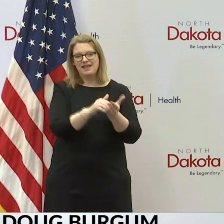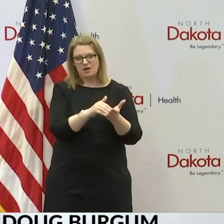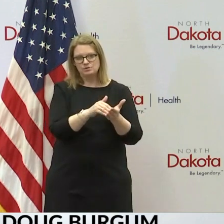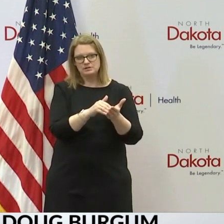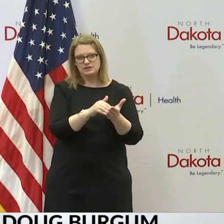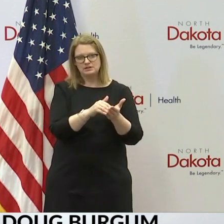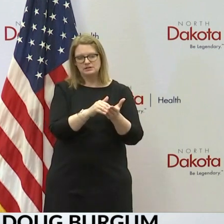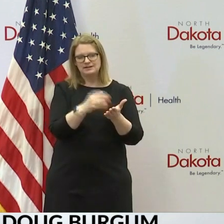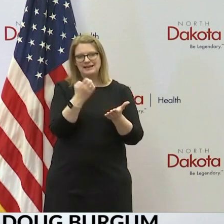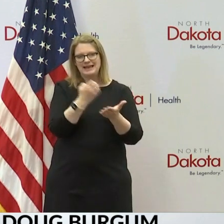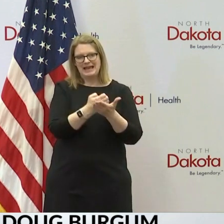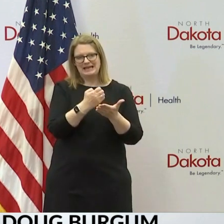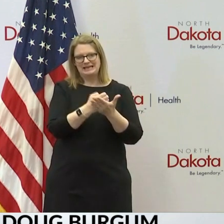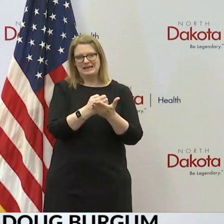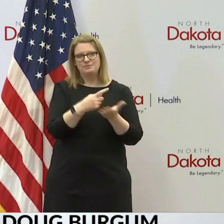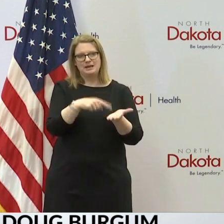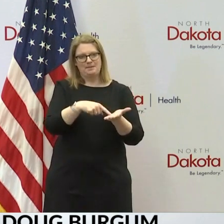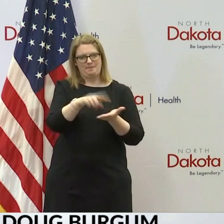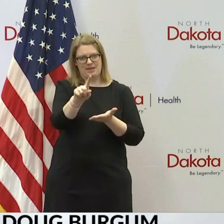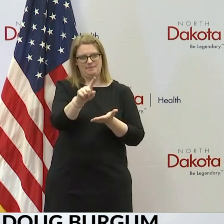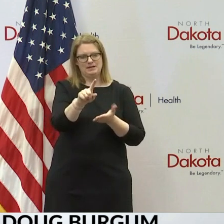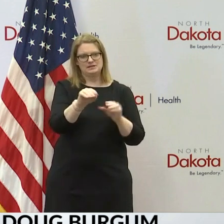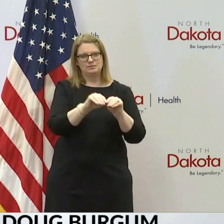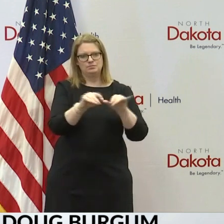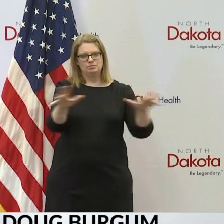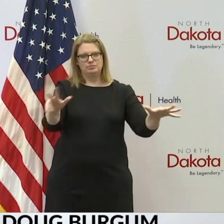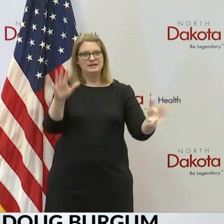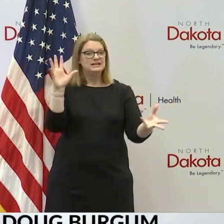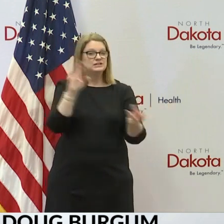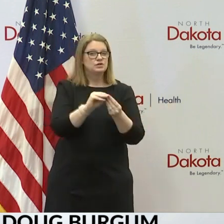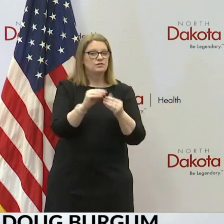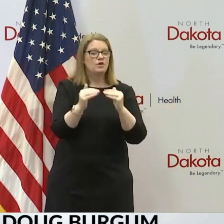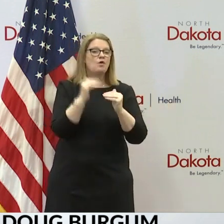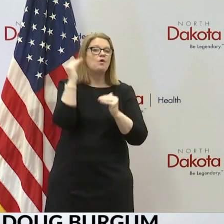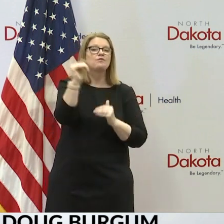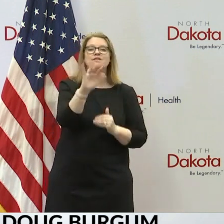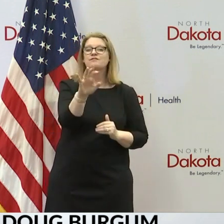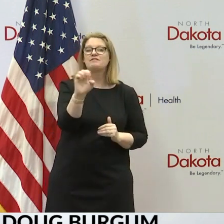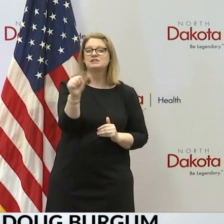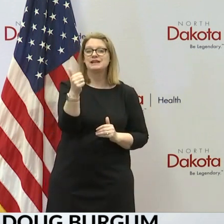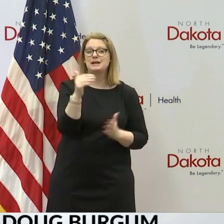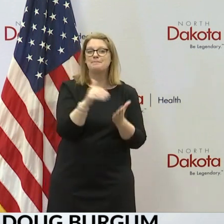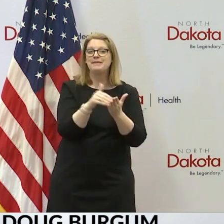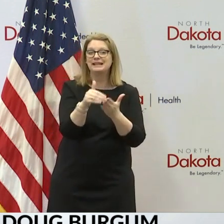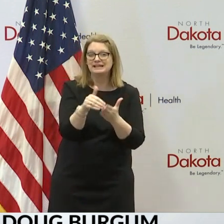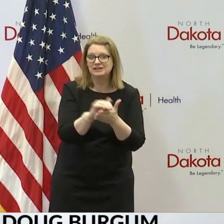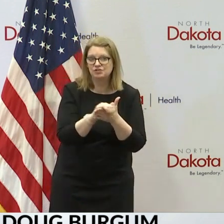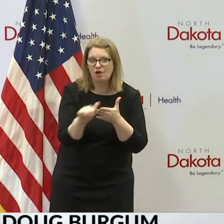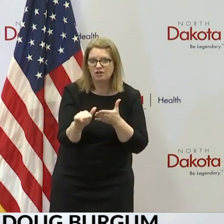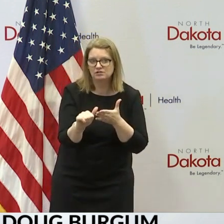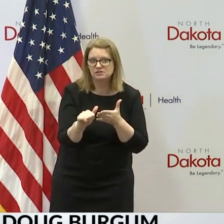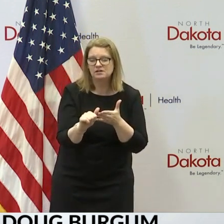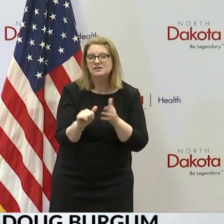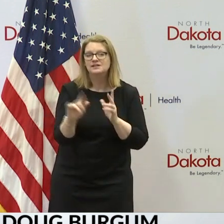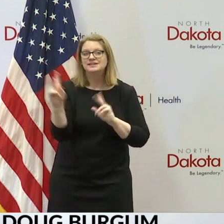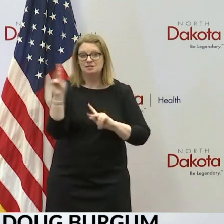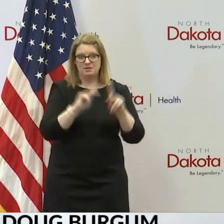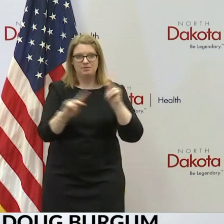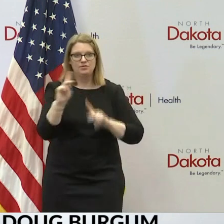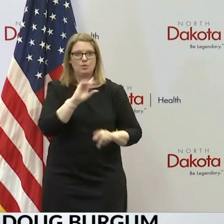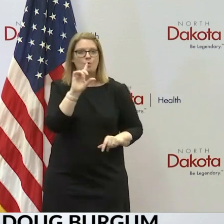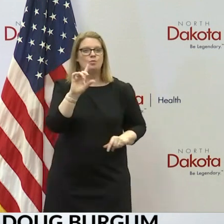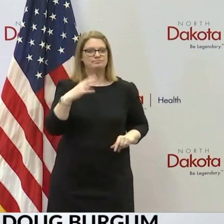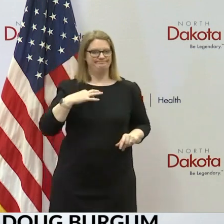287,000 of those economic impact payments, which totals over $510 million to eligible individuals in North